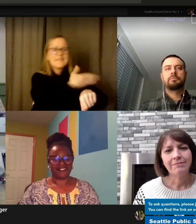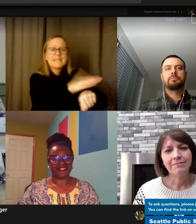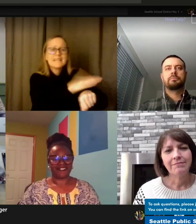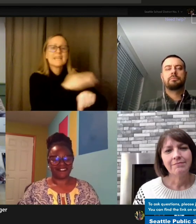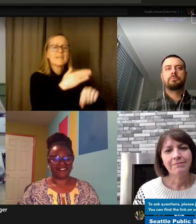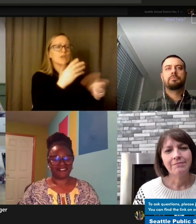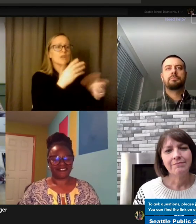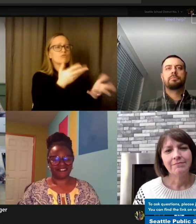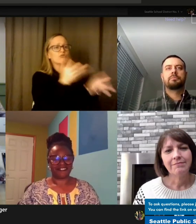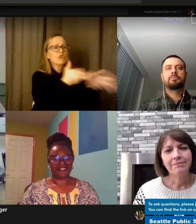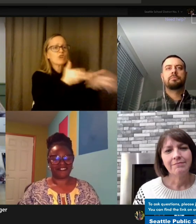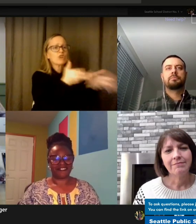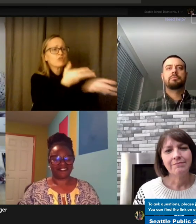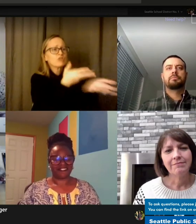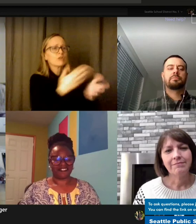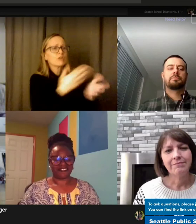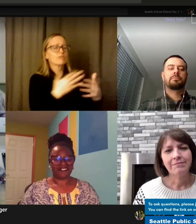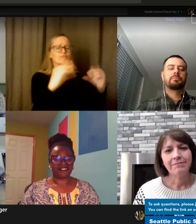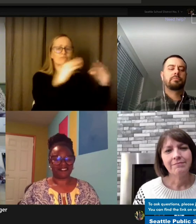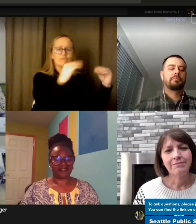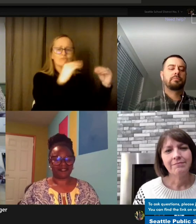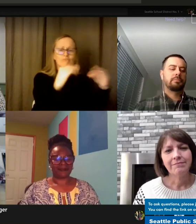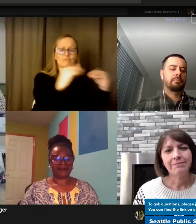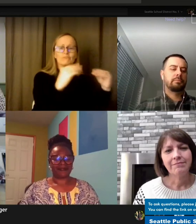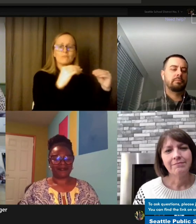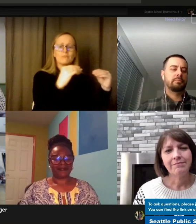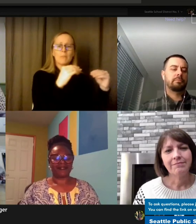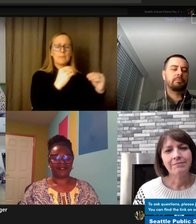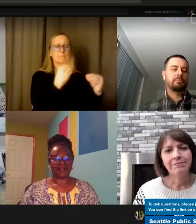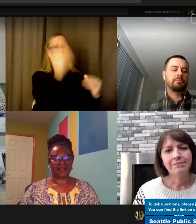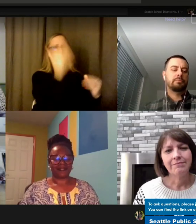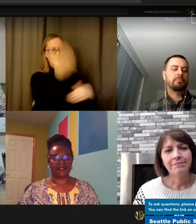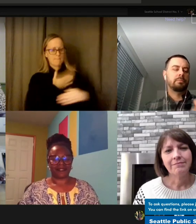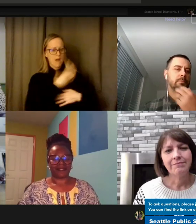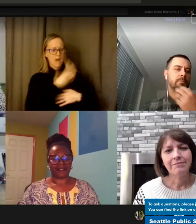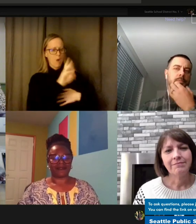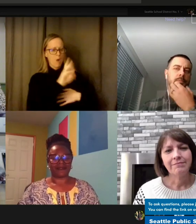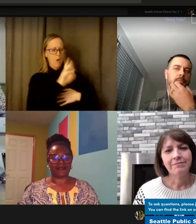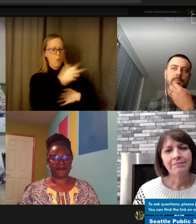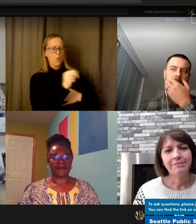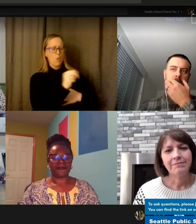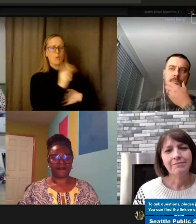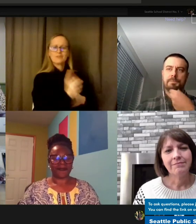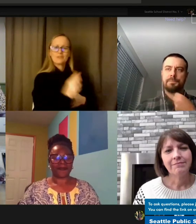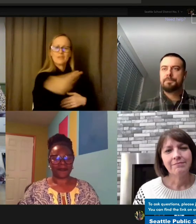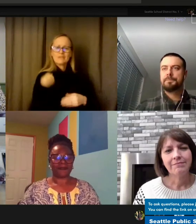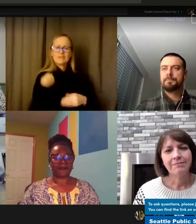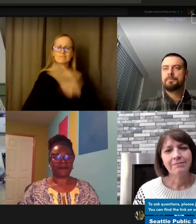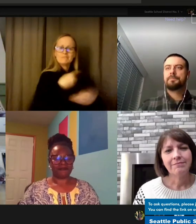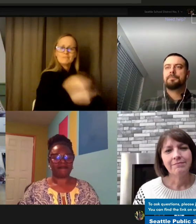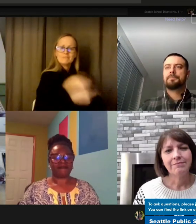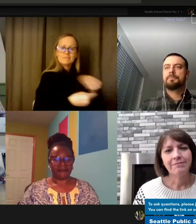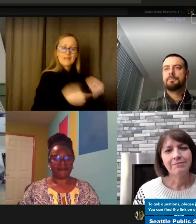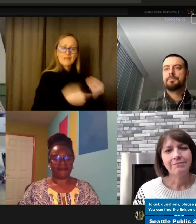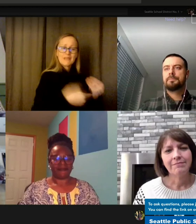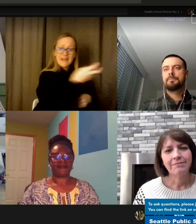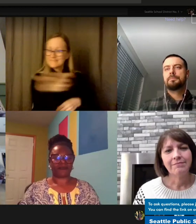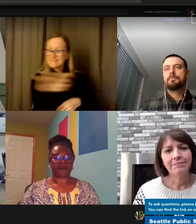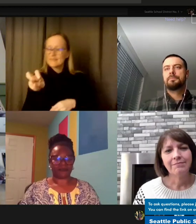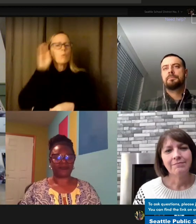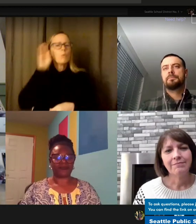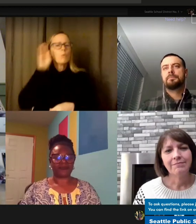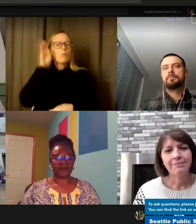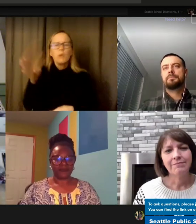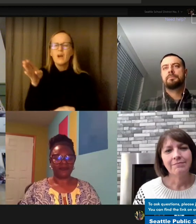in the knowing about their own histories, the stronger they will be academically, and